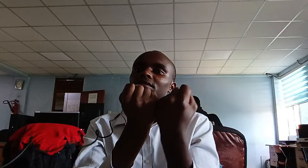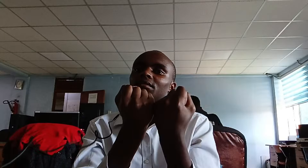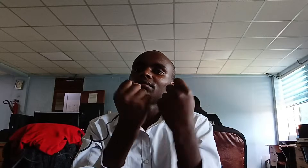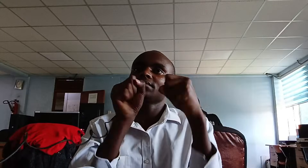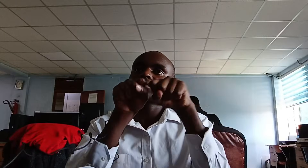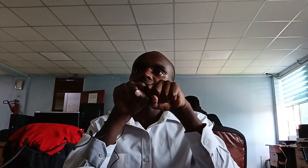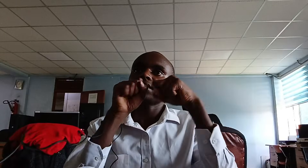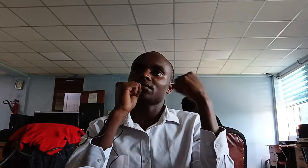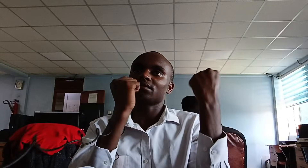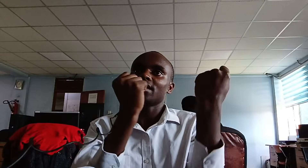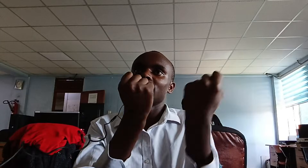social, society,